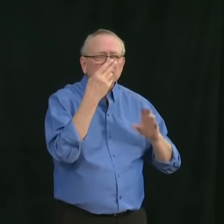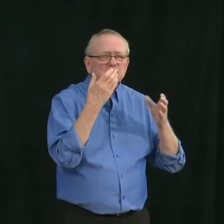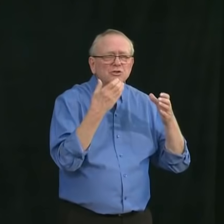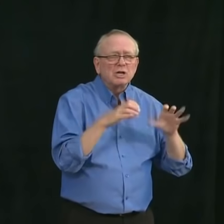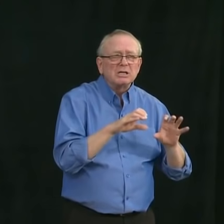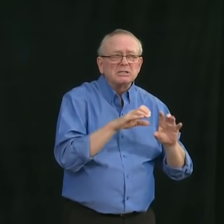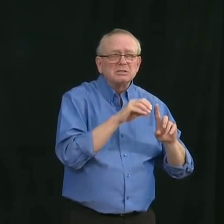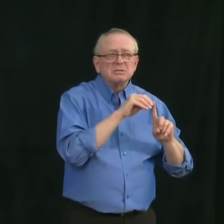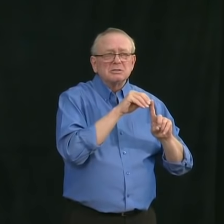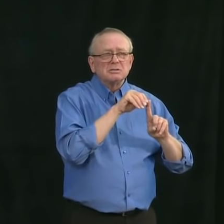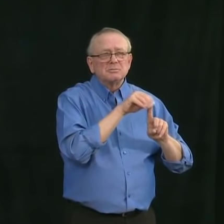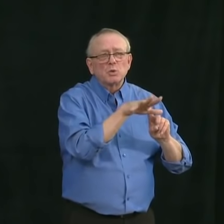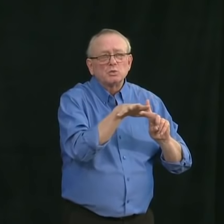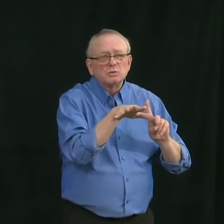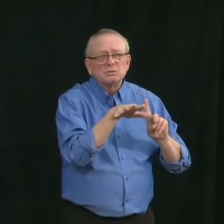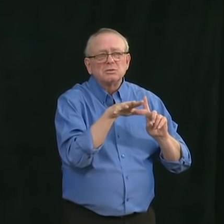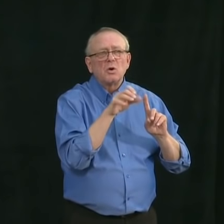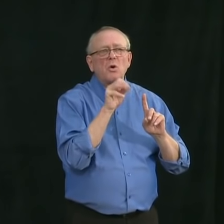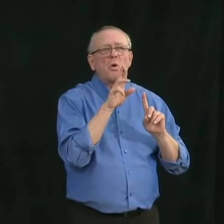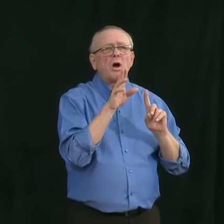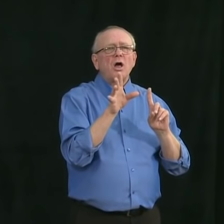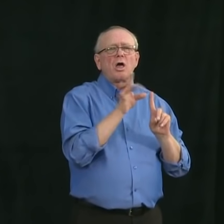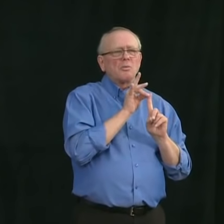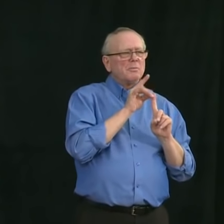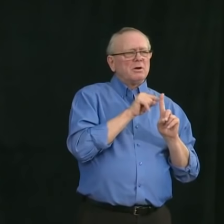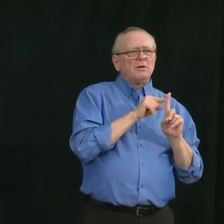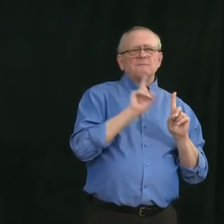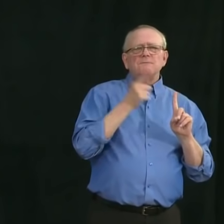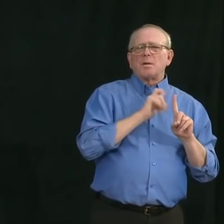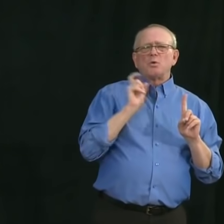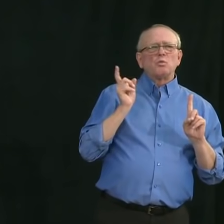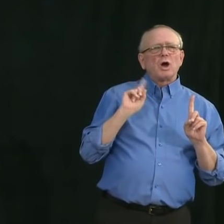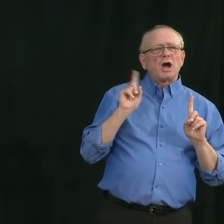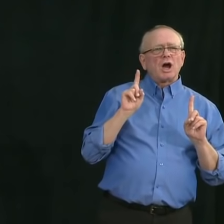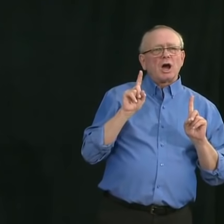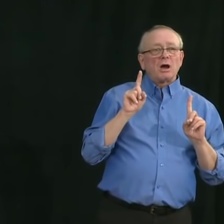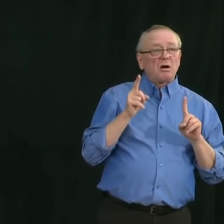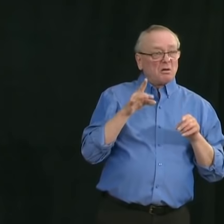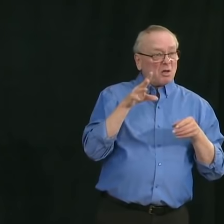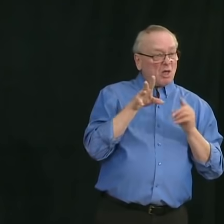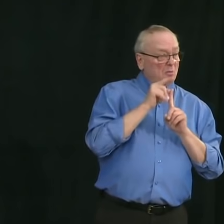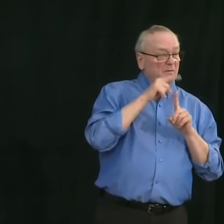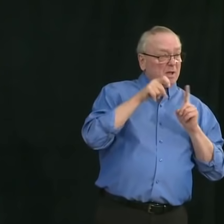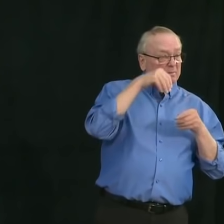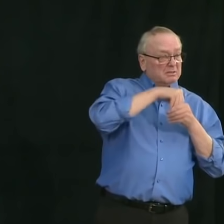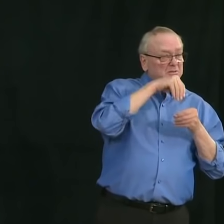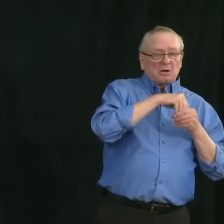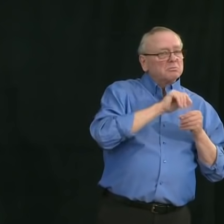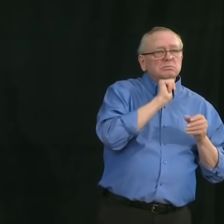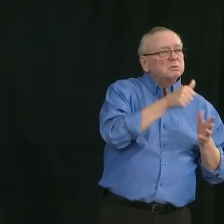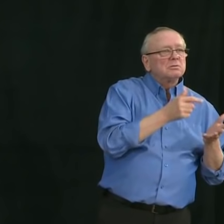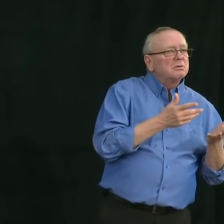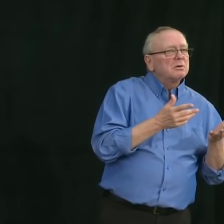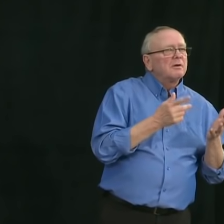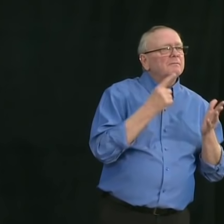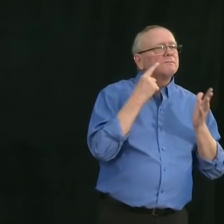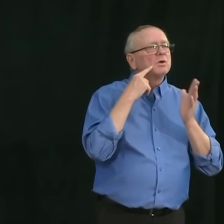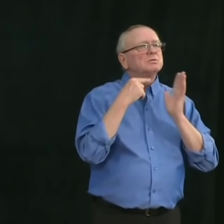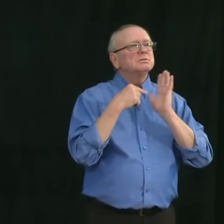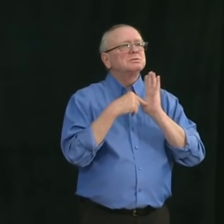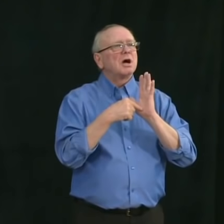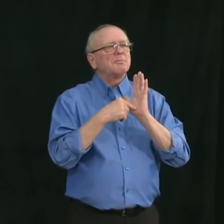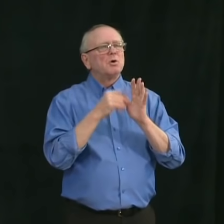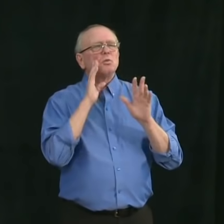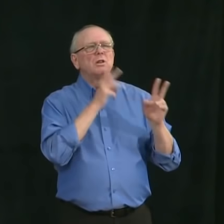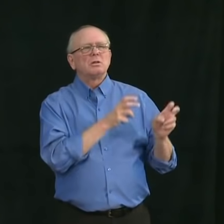else. And I'll maybe use an example from the healthcare worker numbers that we're going to be releasing today. So